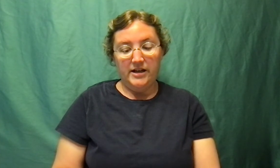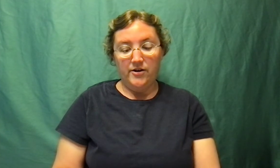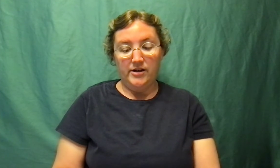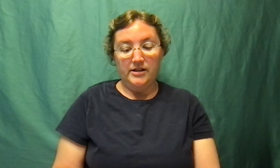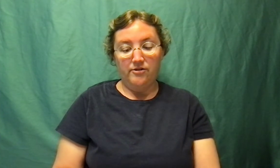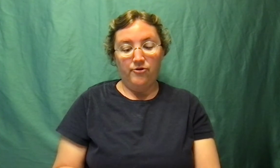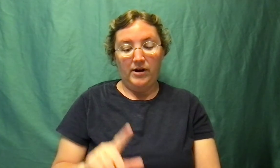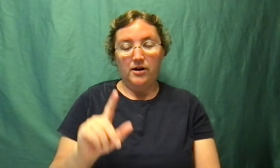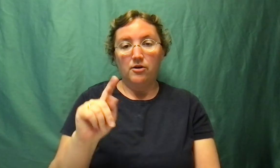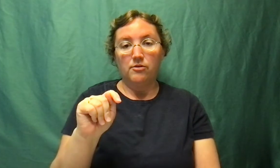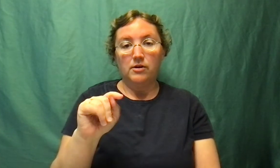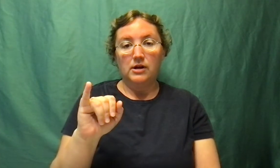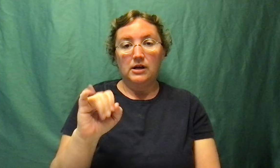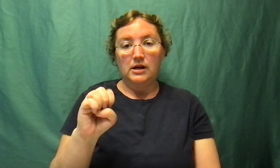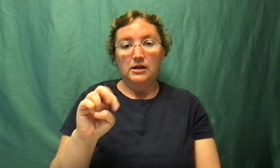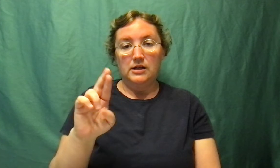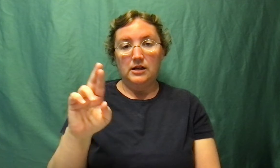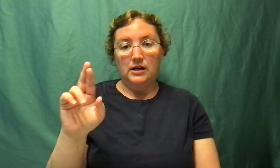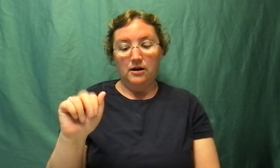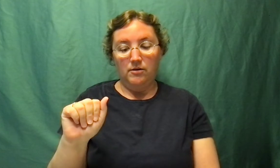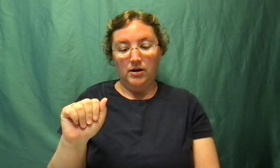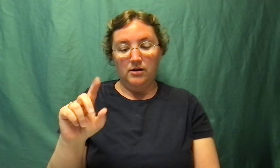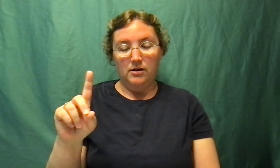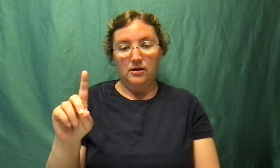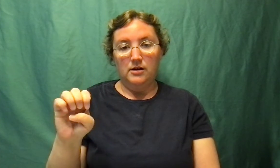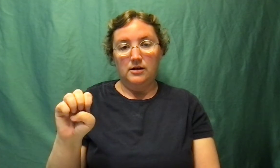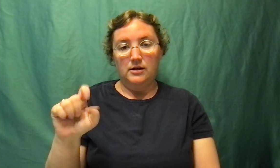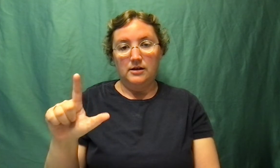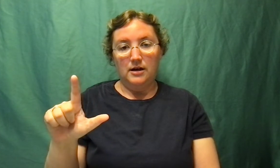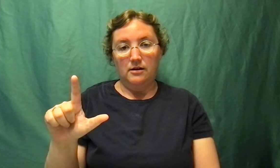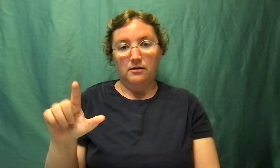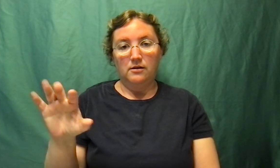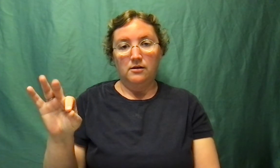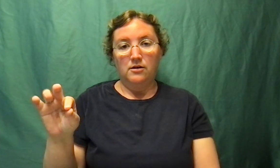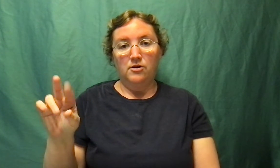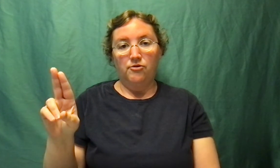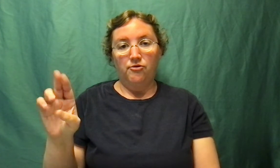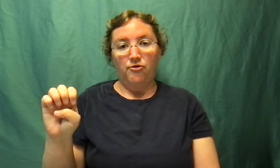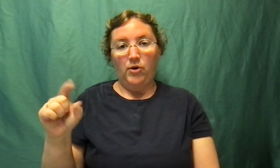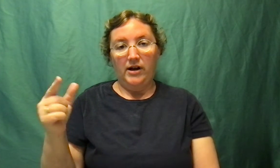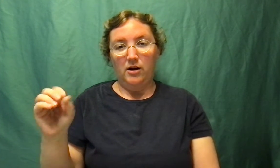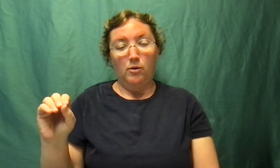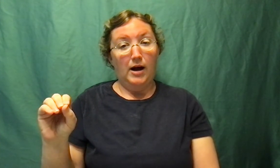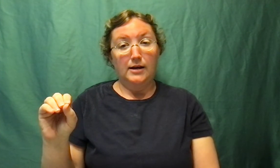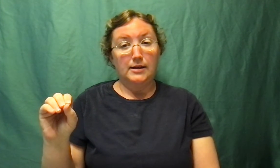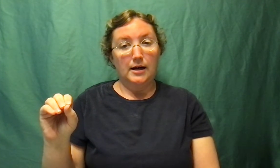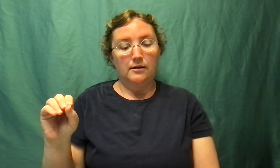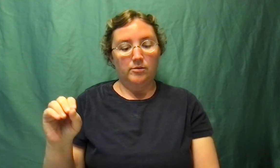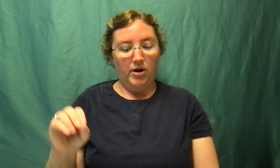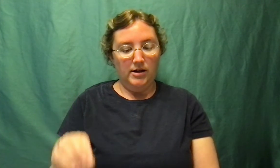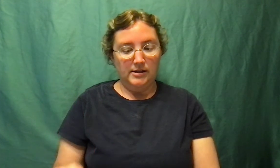Tierra del Fuego, Tierra del Fuego. I had tiny little pauses in